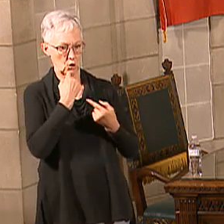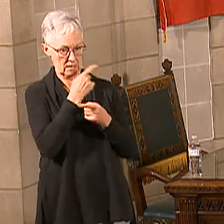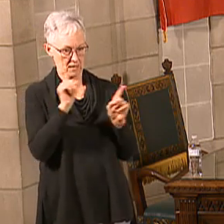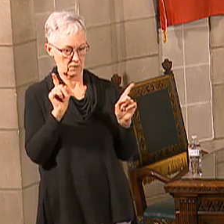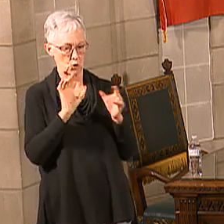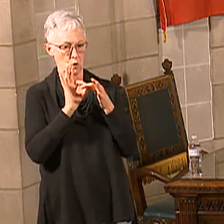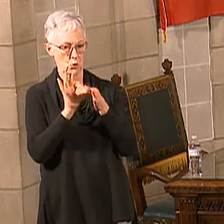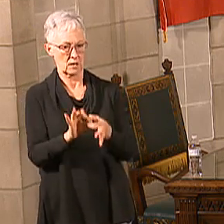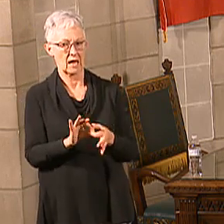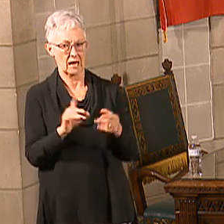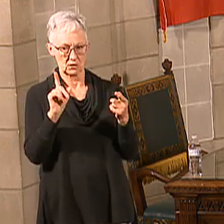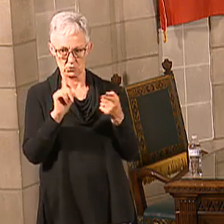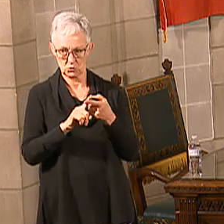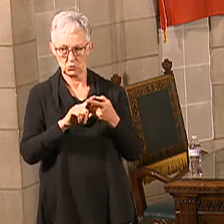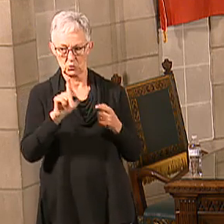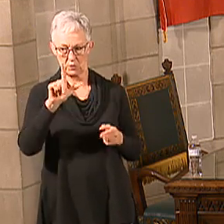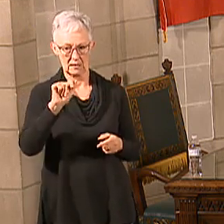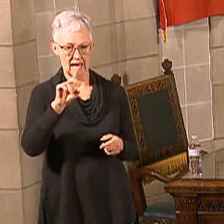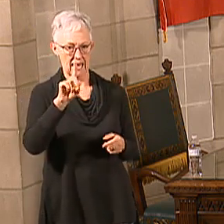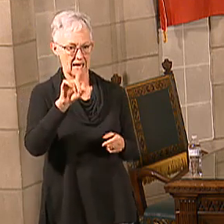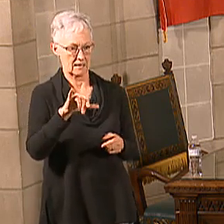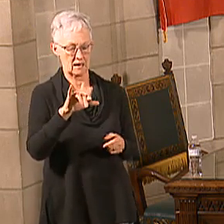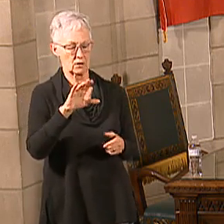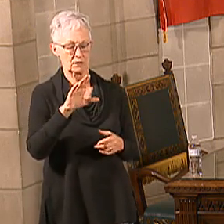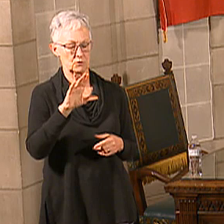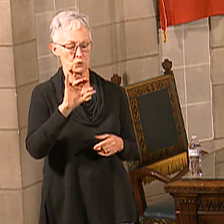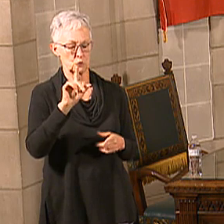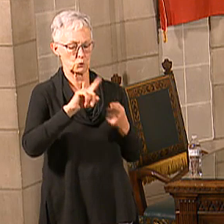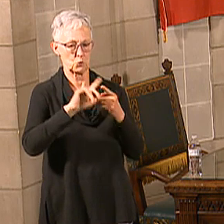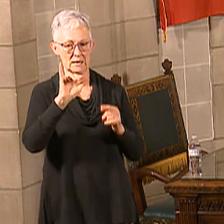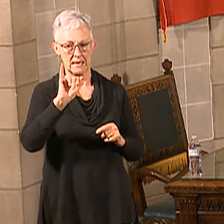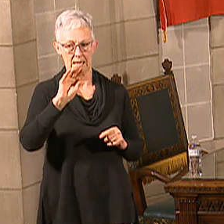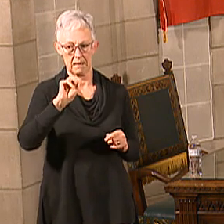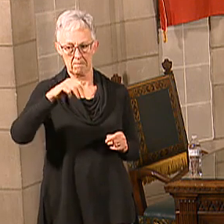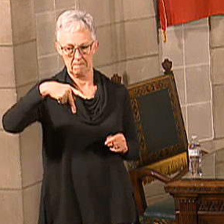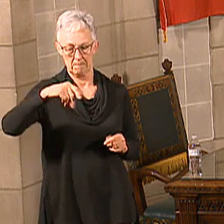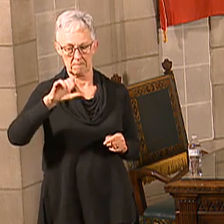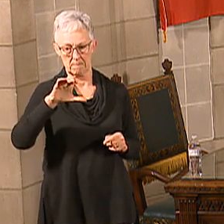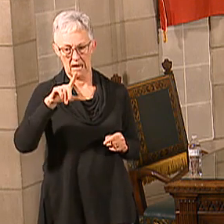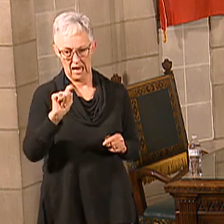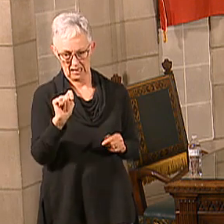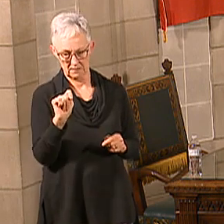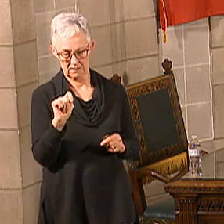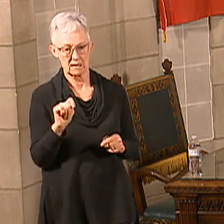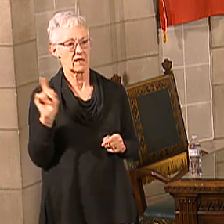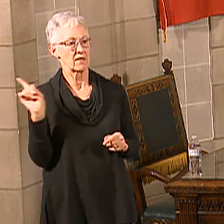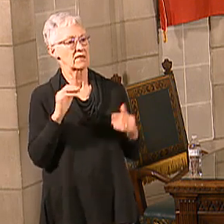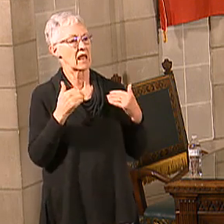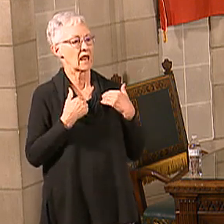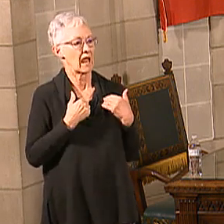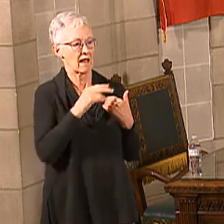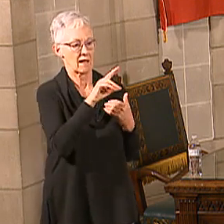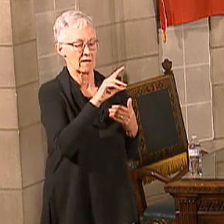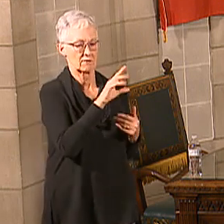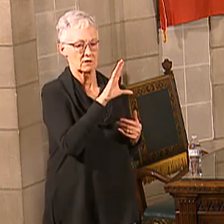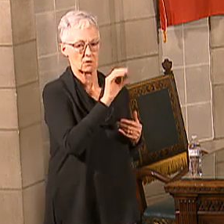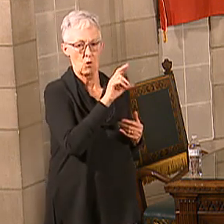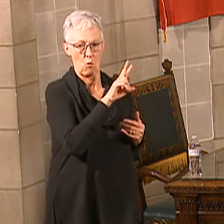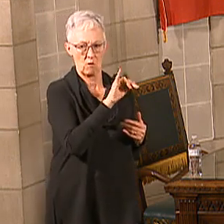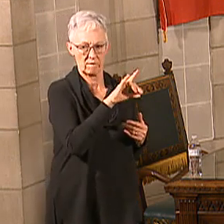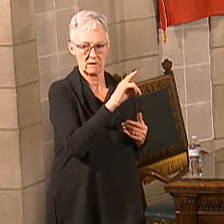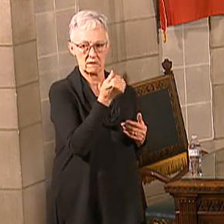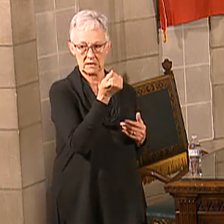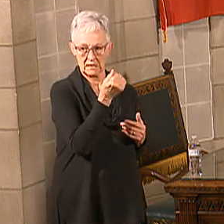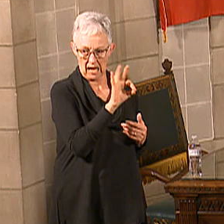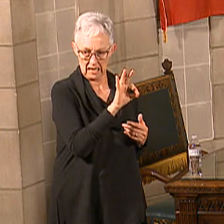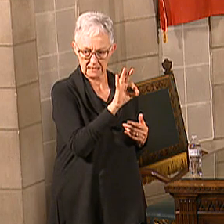Impact. The First Lady is the president of Nebraska Impact, and they are establishing the Nebraska Impact COVID-19 Relief Fund in conjunction and